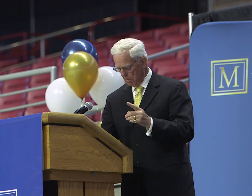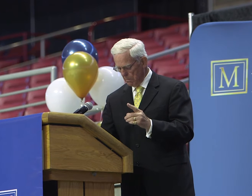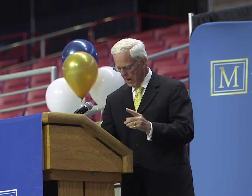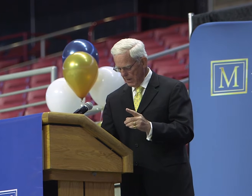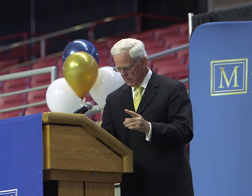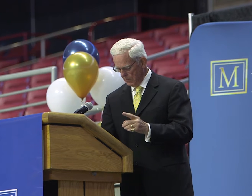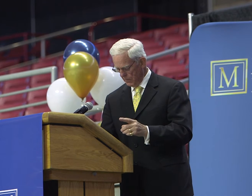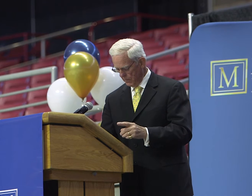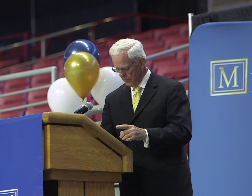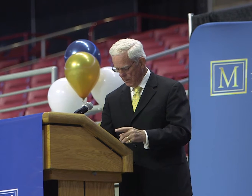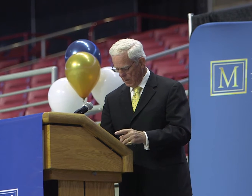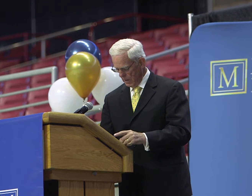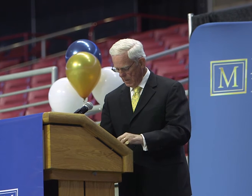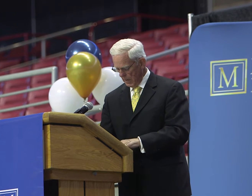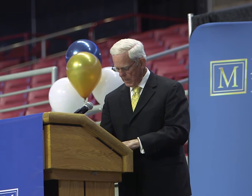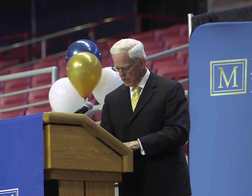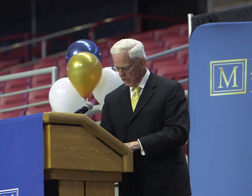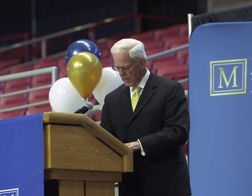But